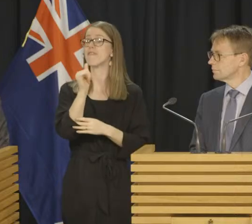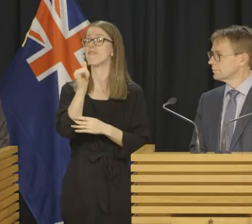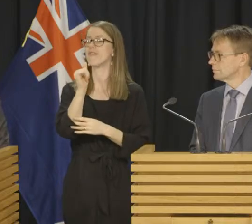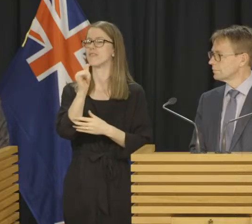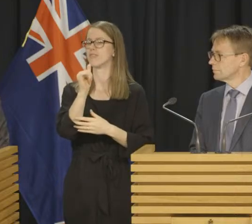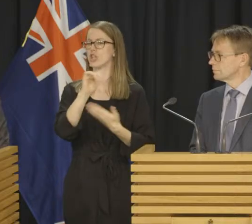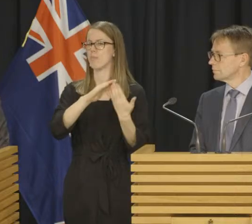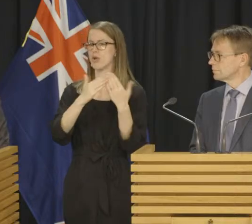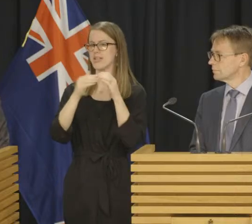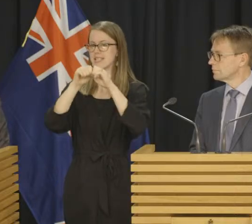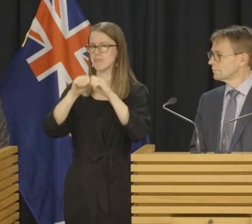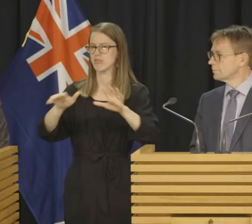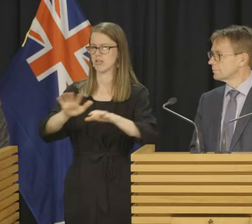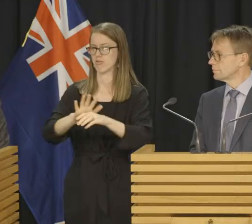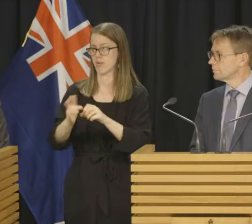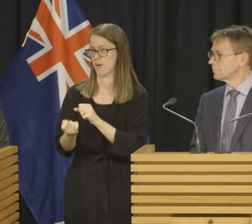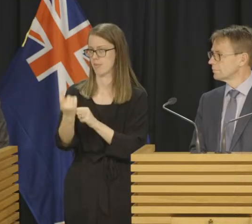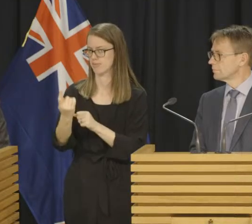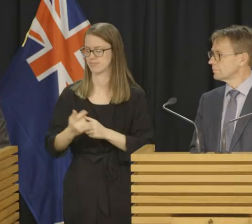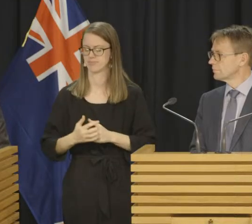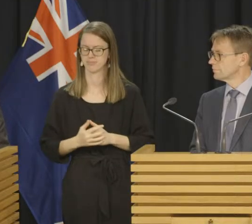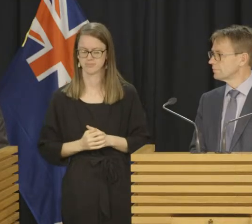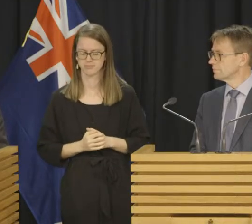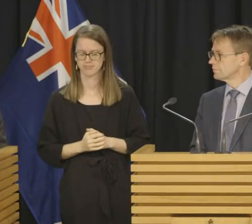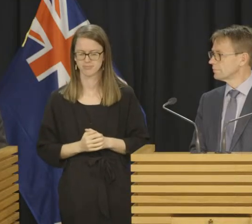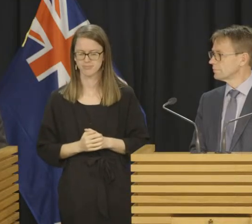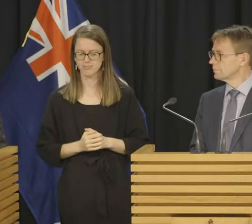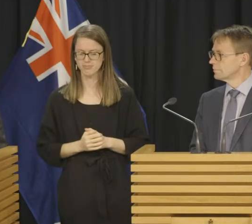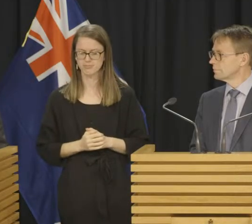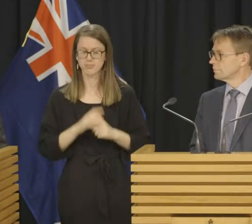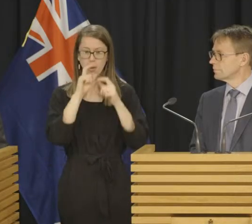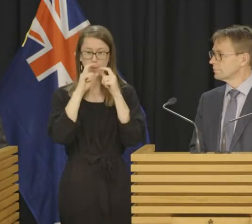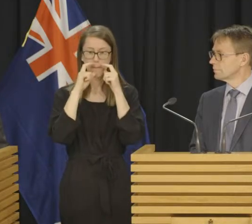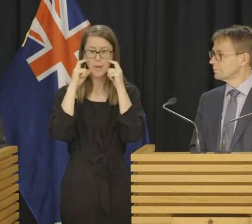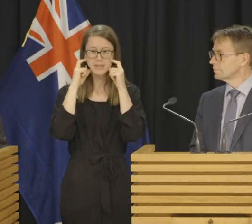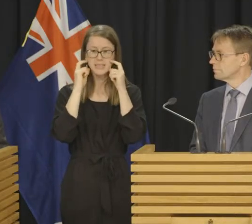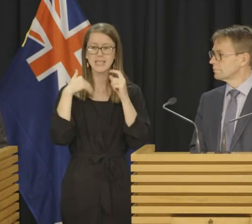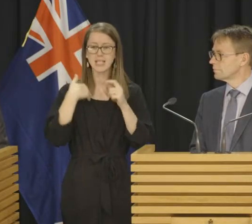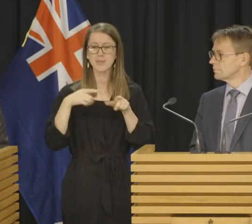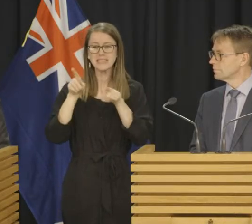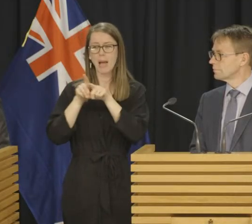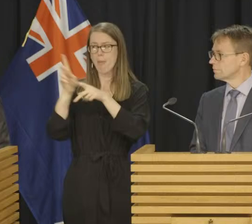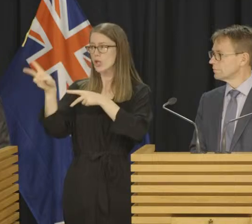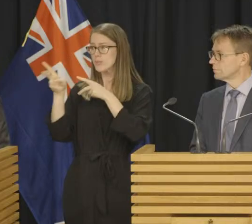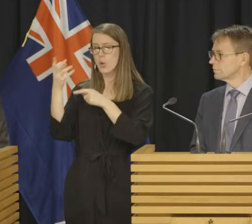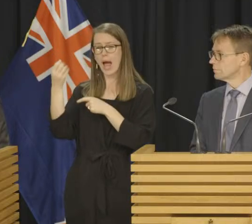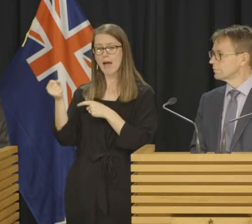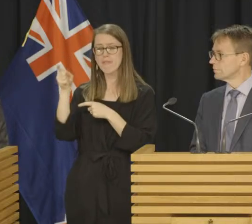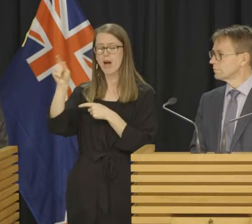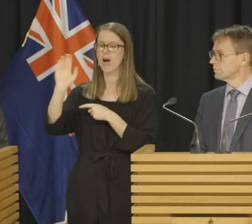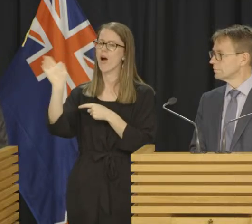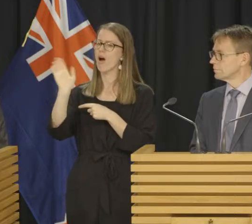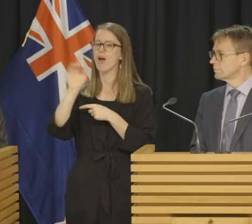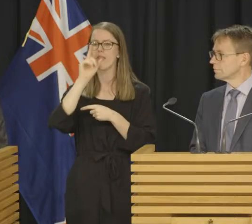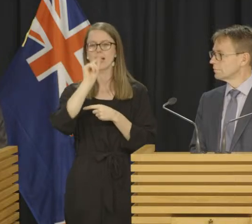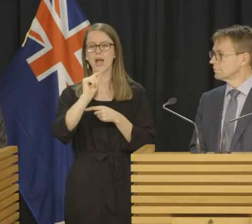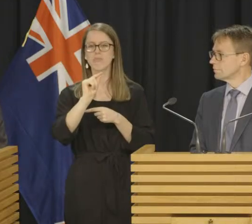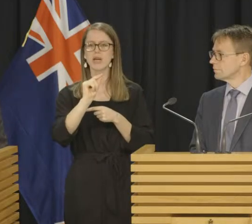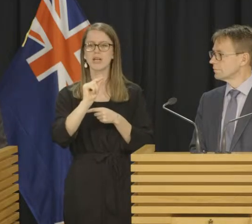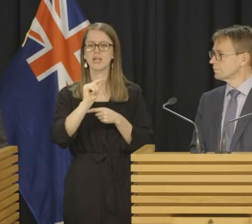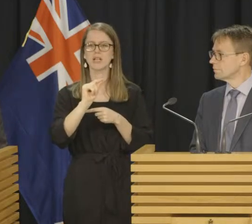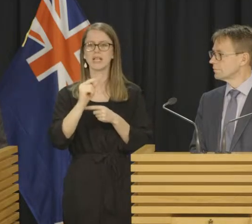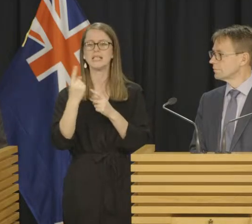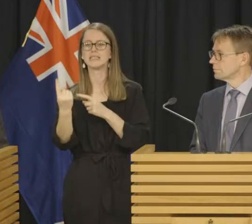further COVID-19 outbreak. These do not need to be medical grade masks. They could be reusable or